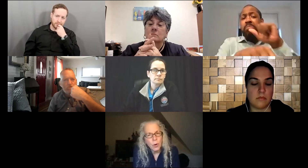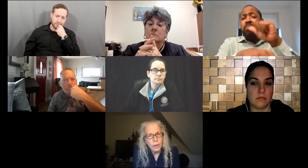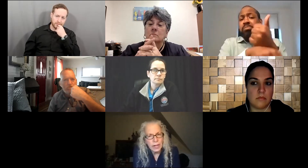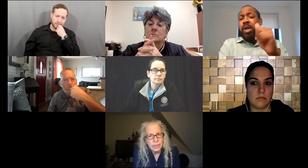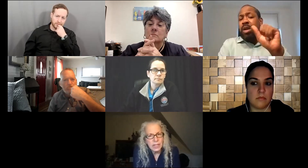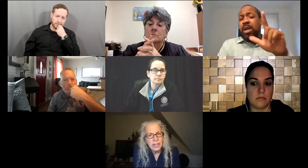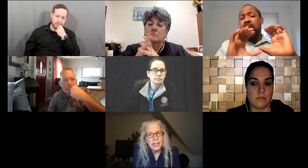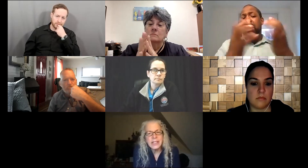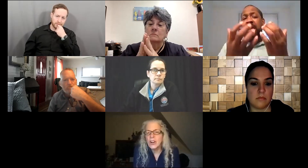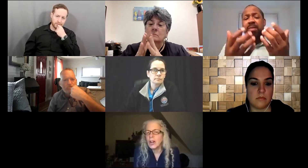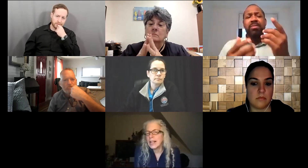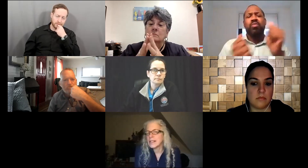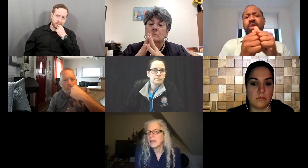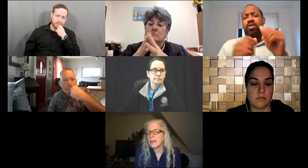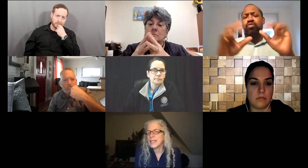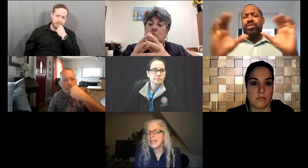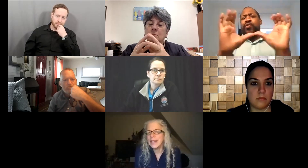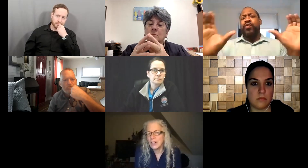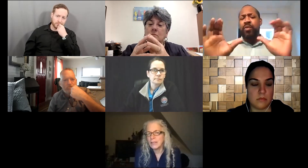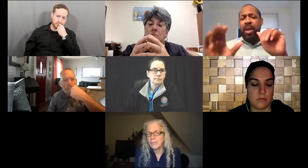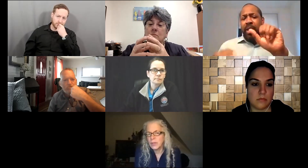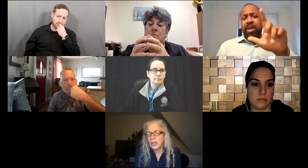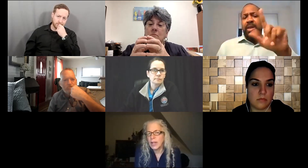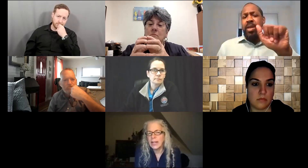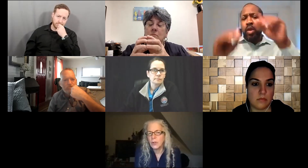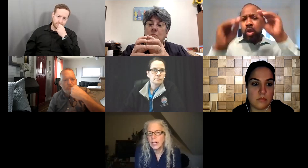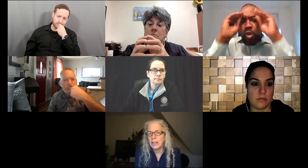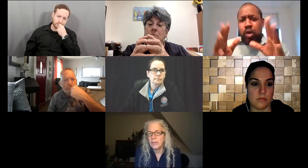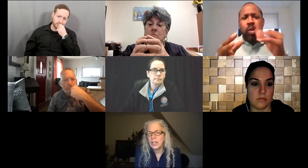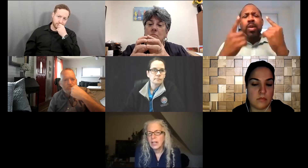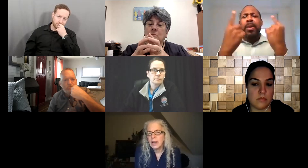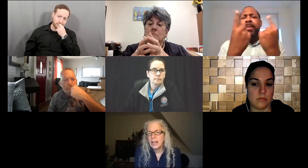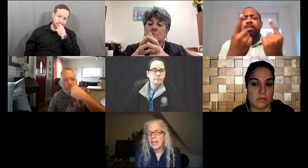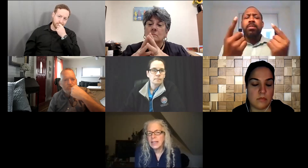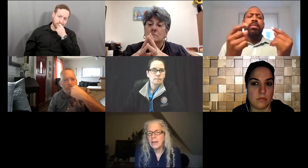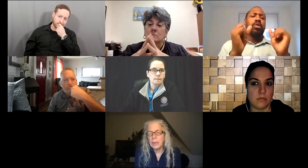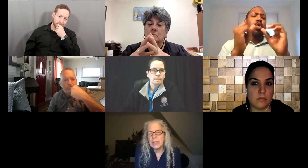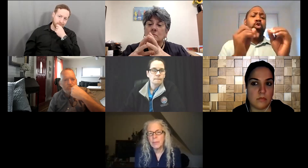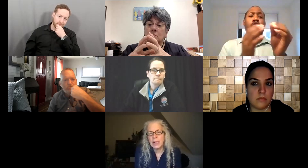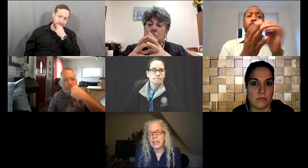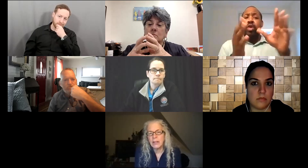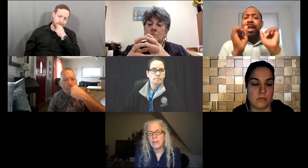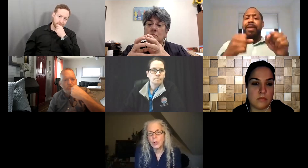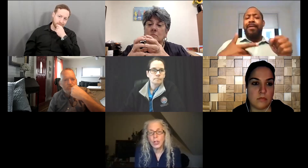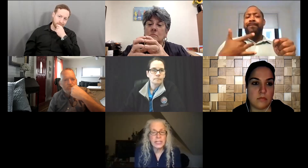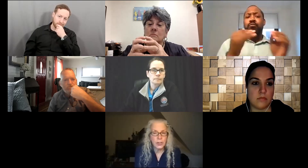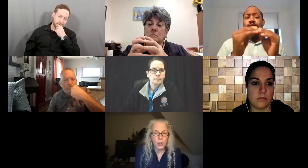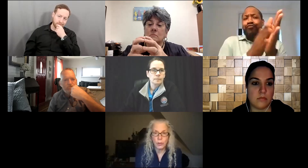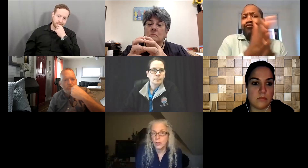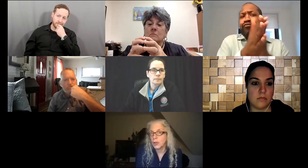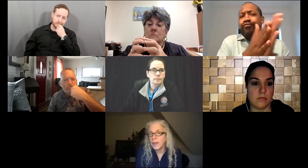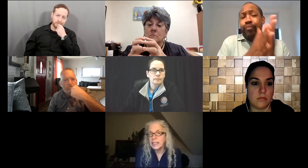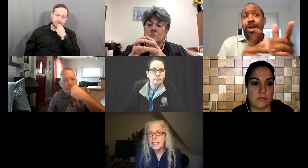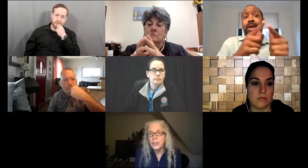of the programs to start ASL clubs in their, K to 12. And then maybe somebody could teach it